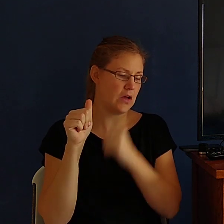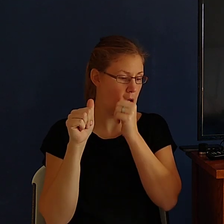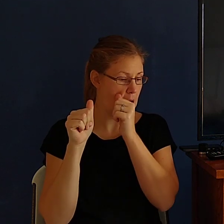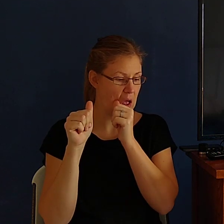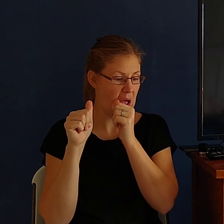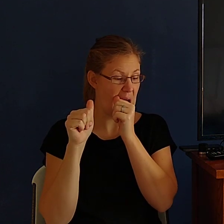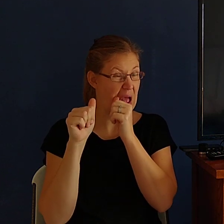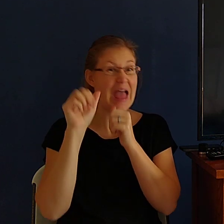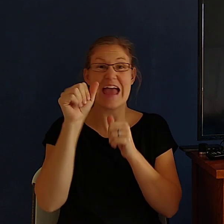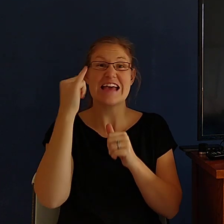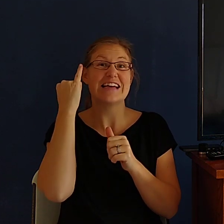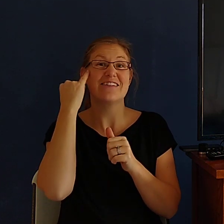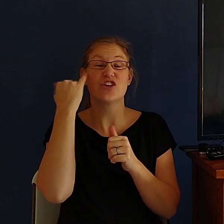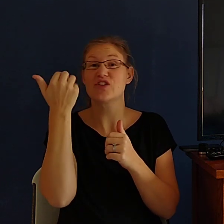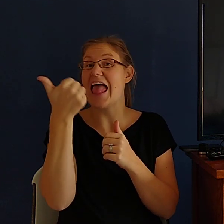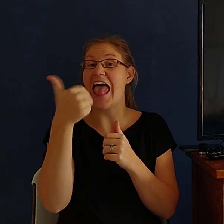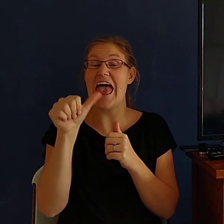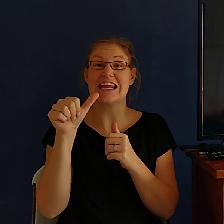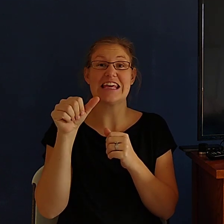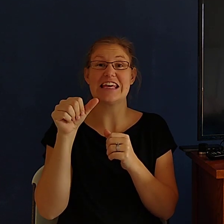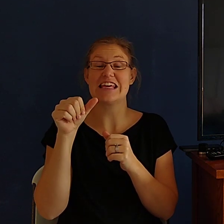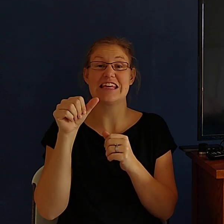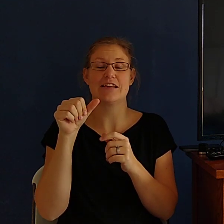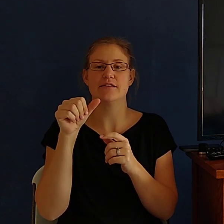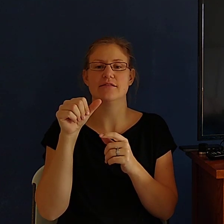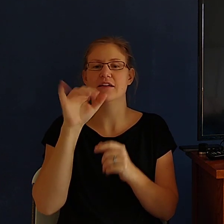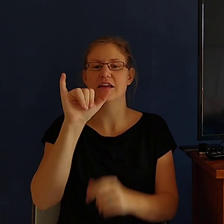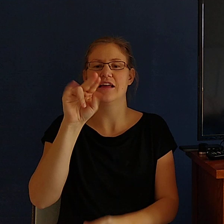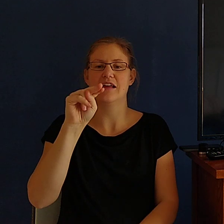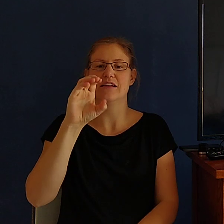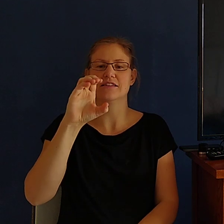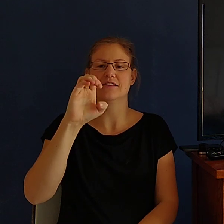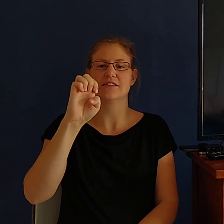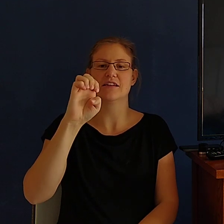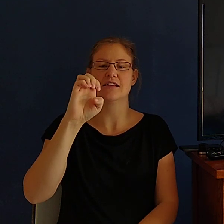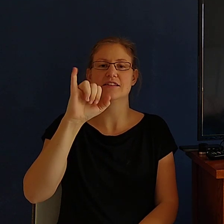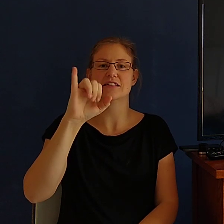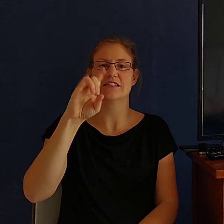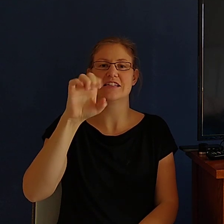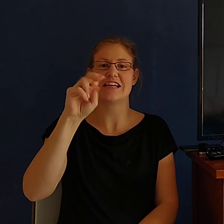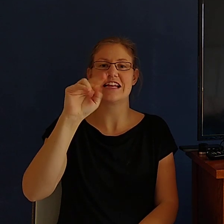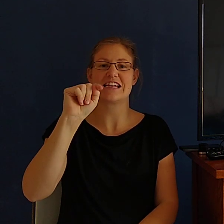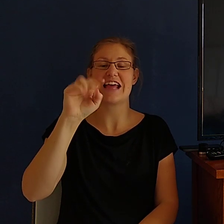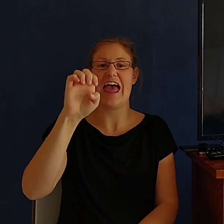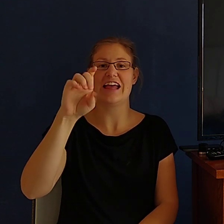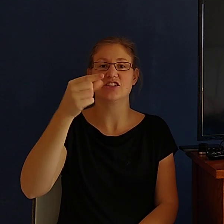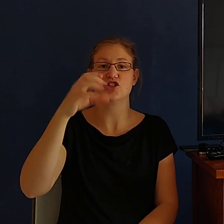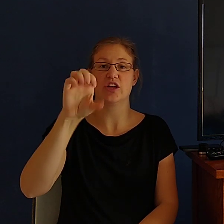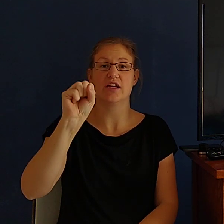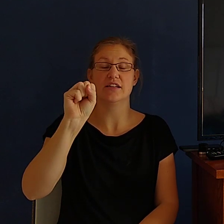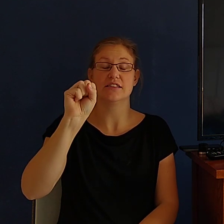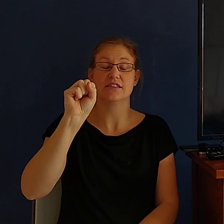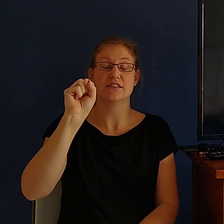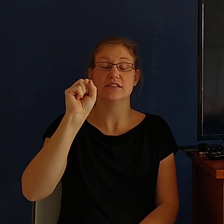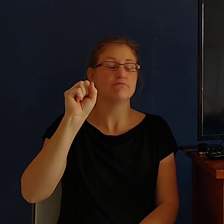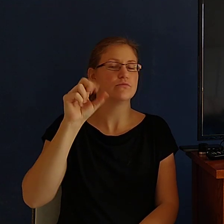there any incident or incident edges to node A? No, all of